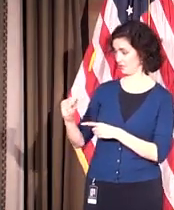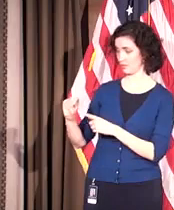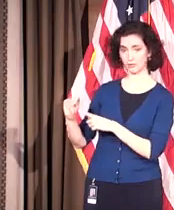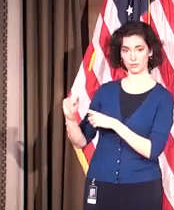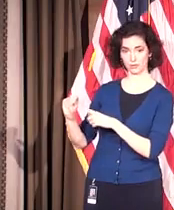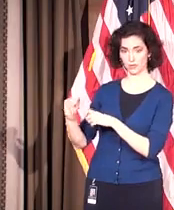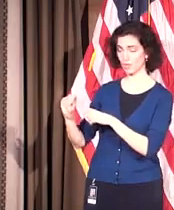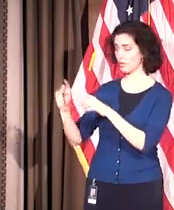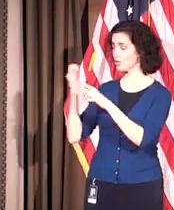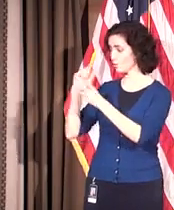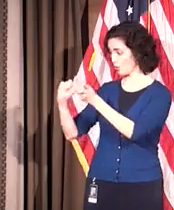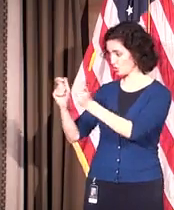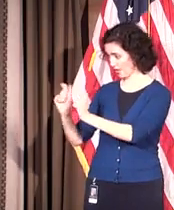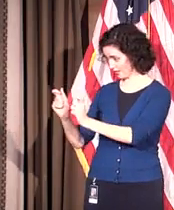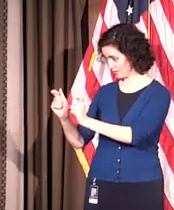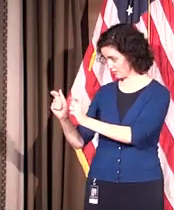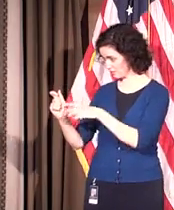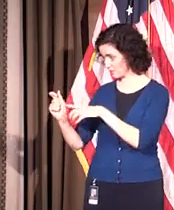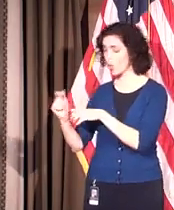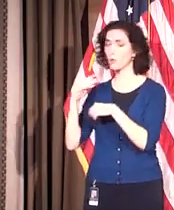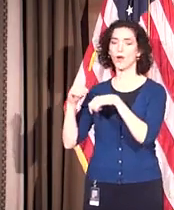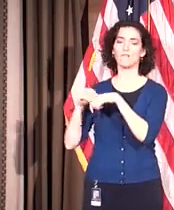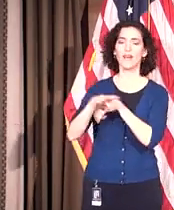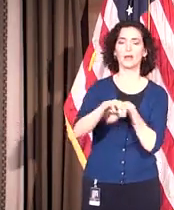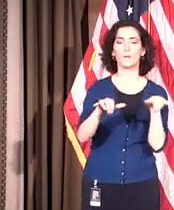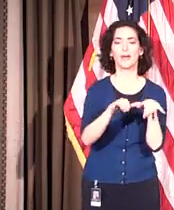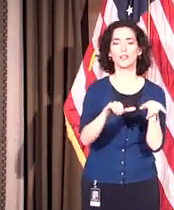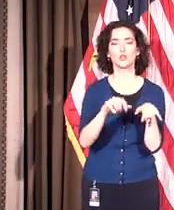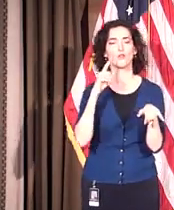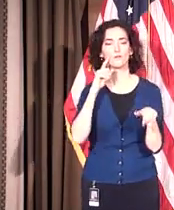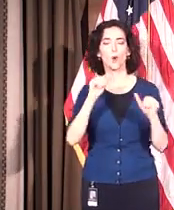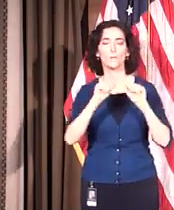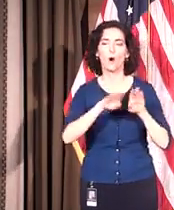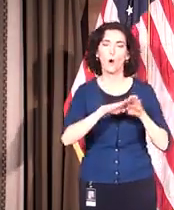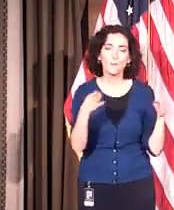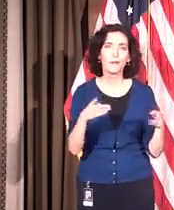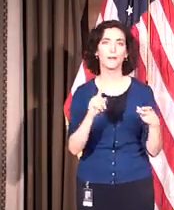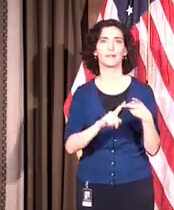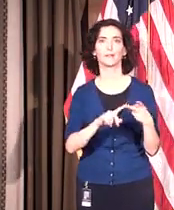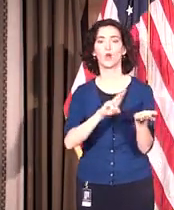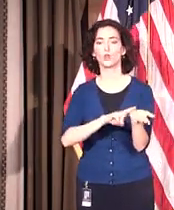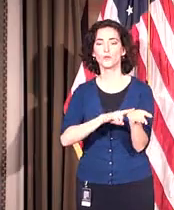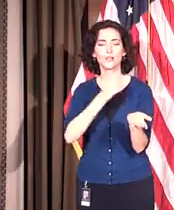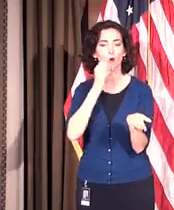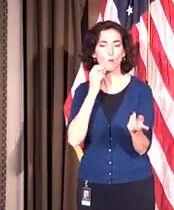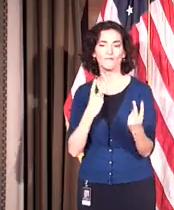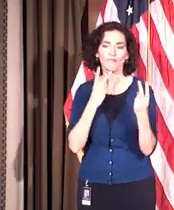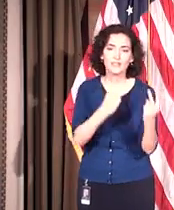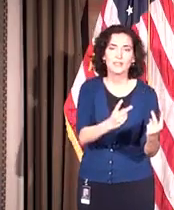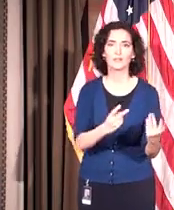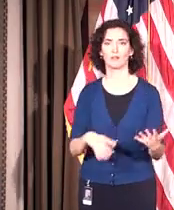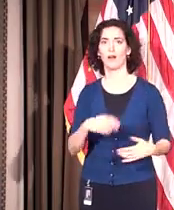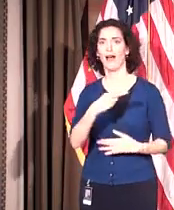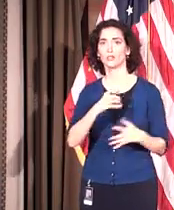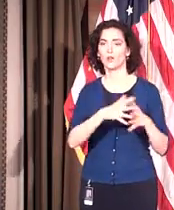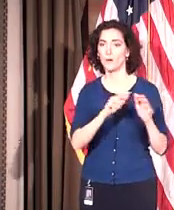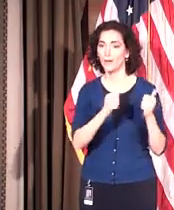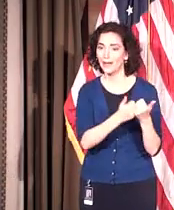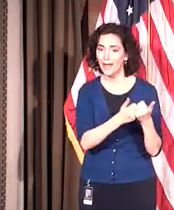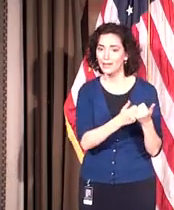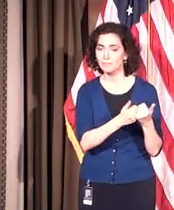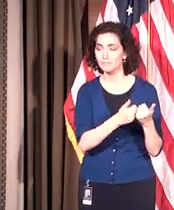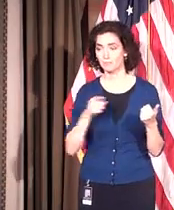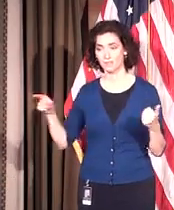metrics like bar reopening or nursing home visitation or high school football games? And the answer is it does